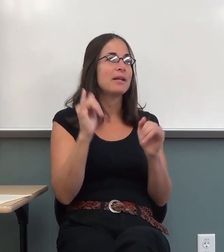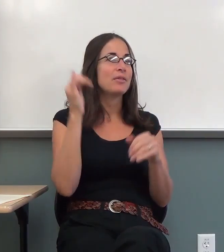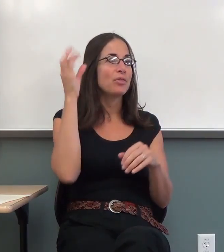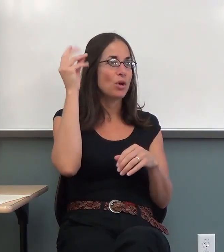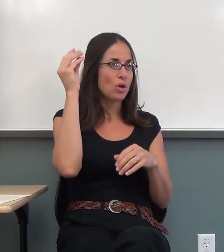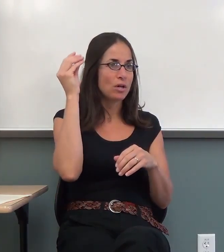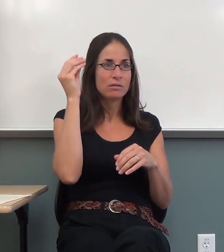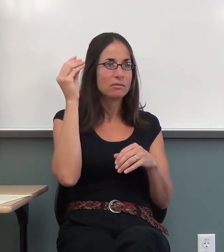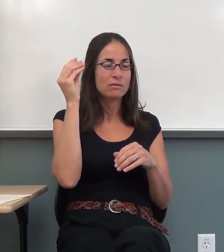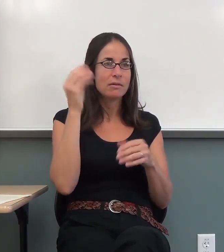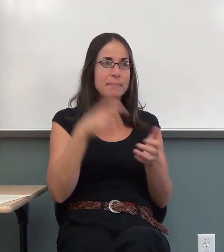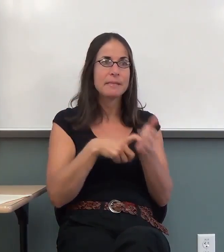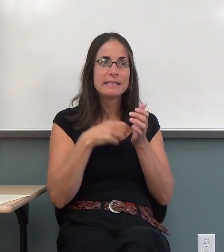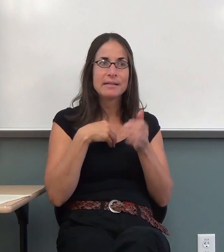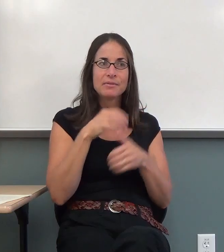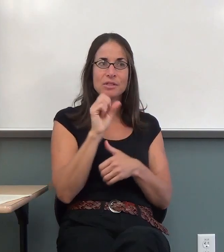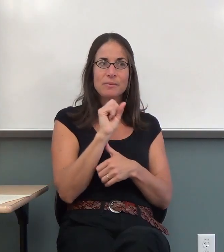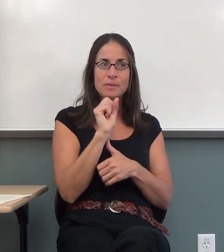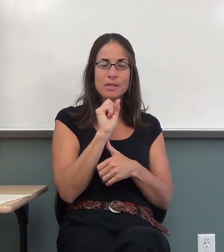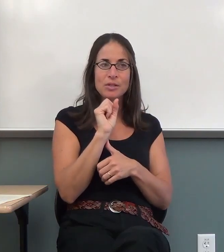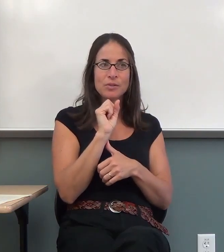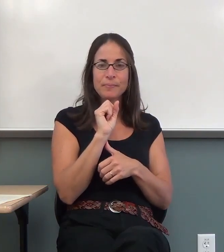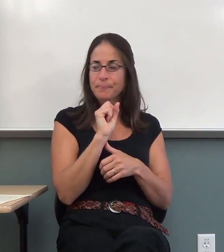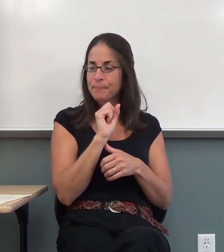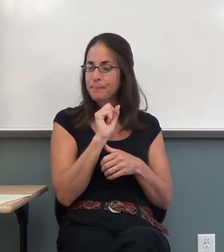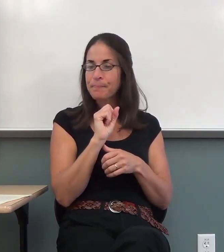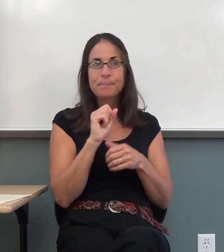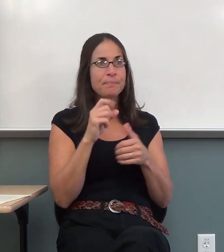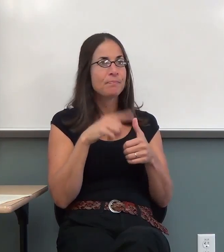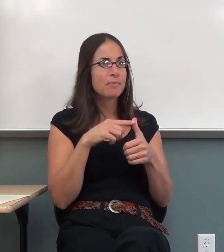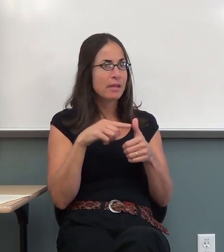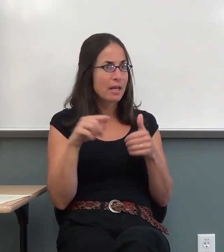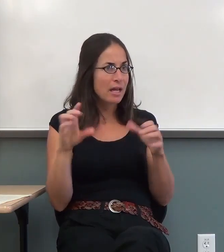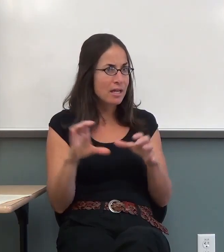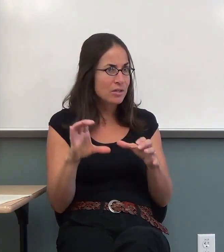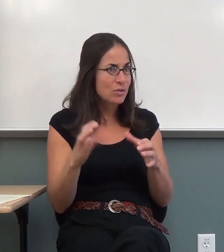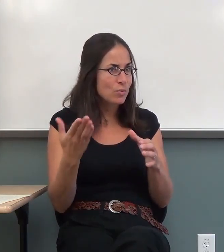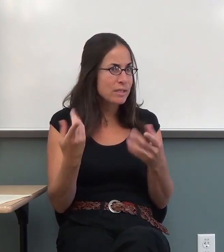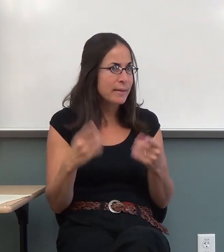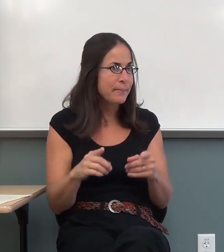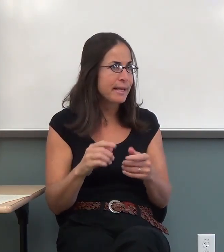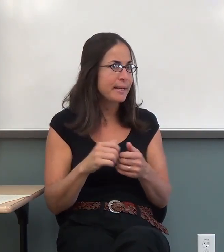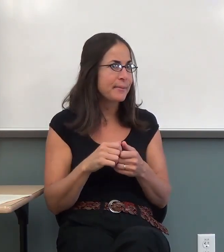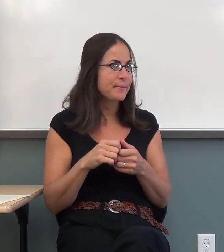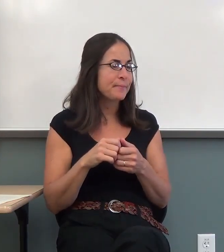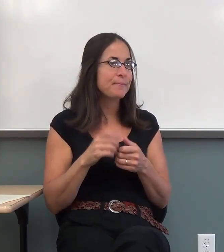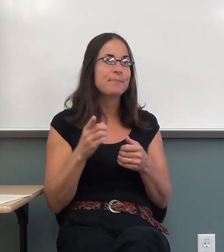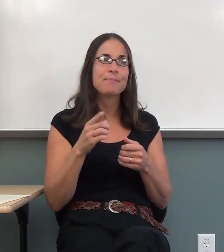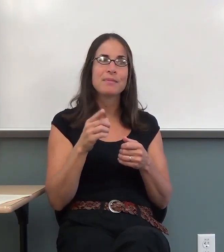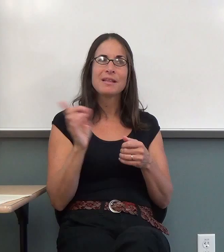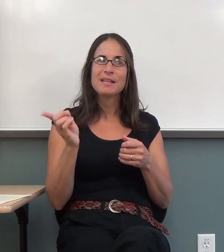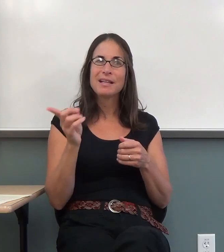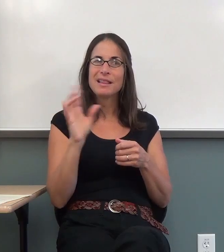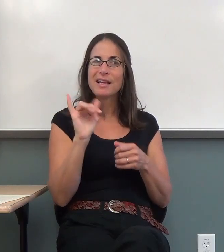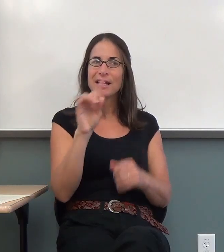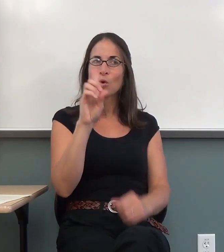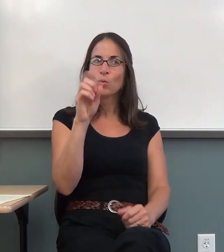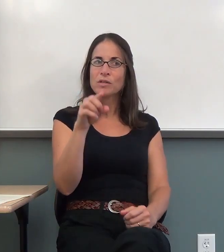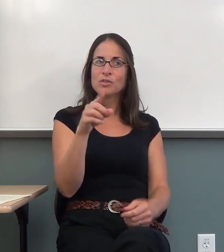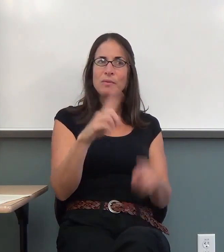need to find our subject, right? And we need to find the action that's happening, right? This is more like a question, but it leaves us open-ended. There's